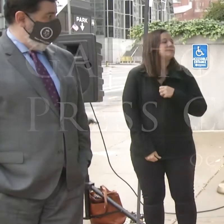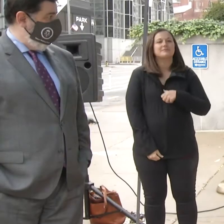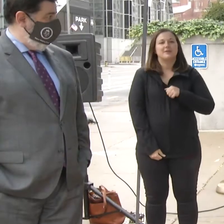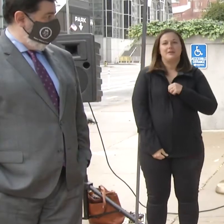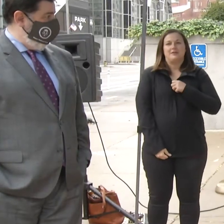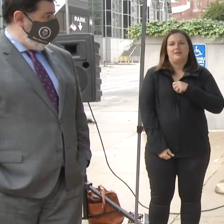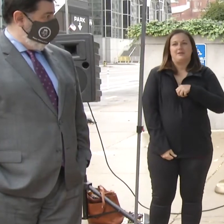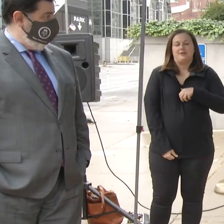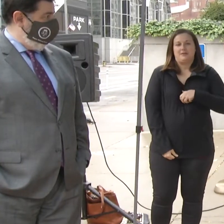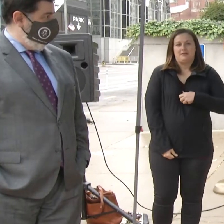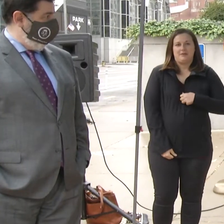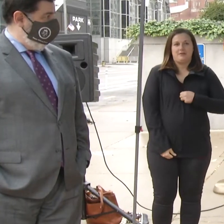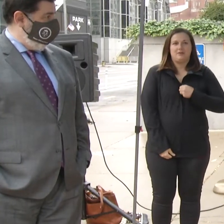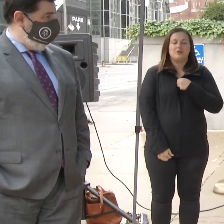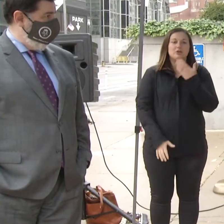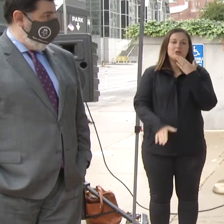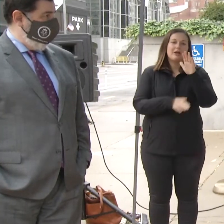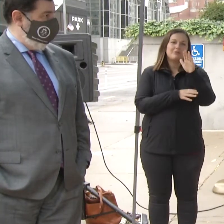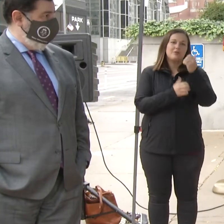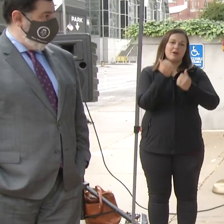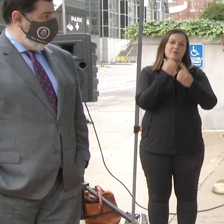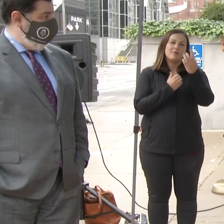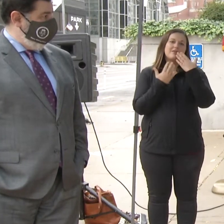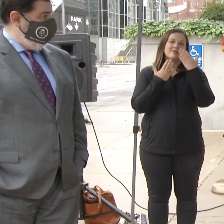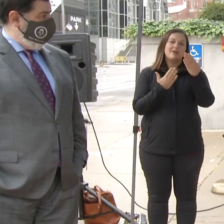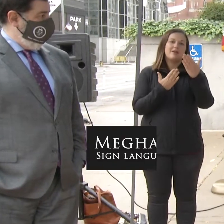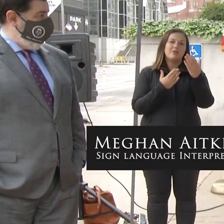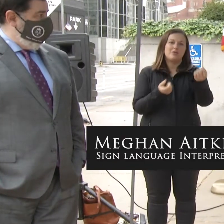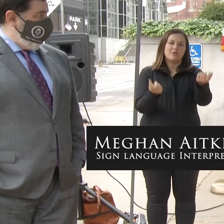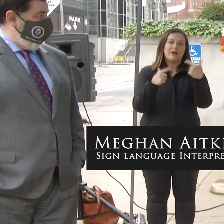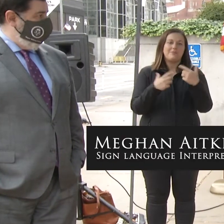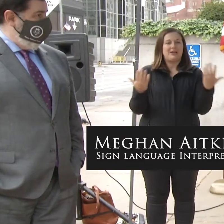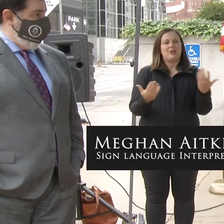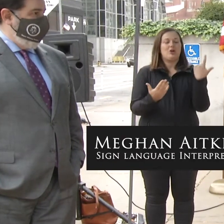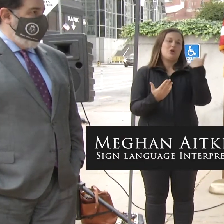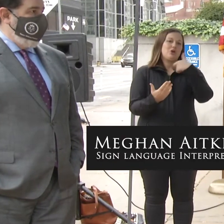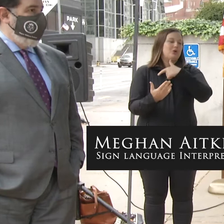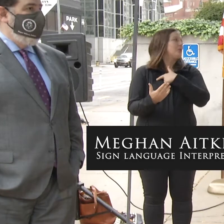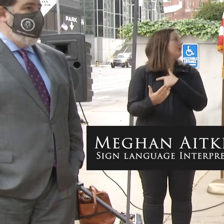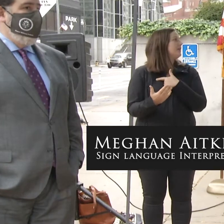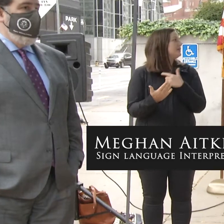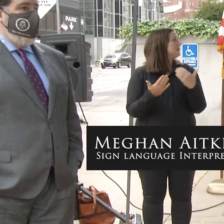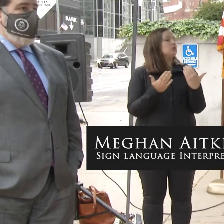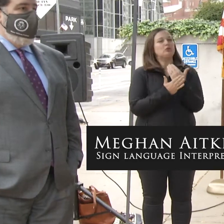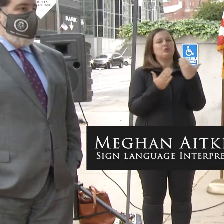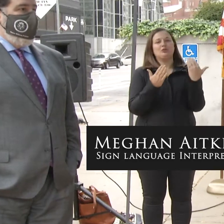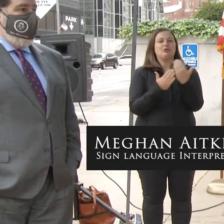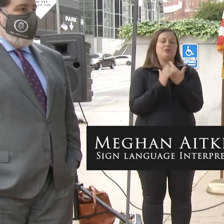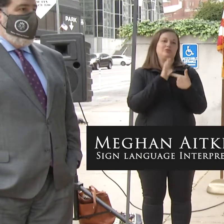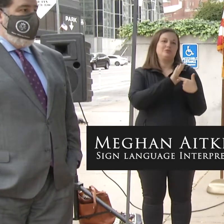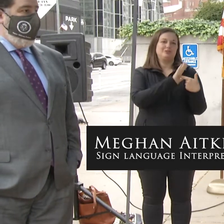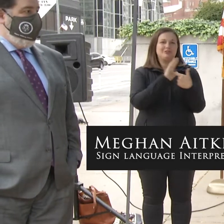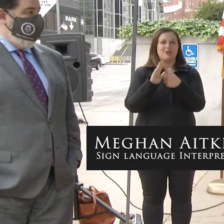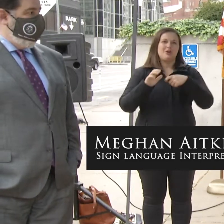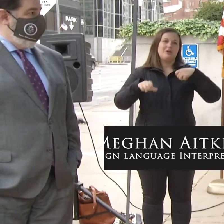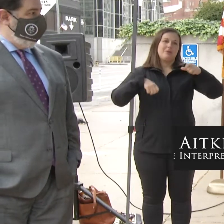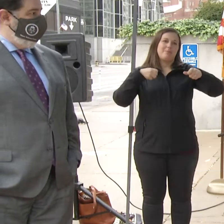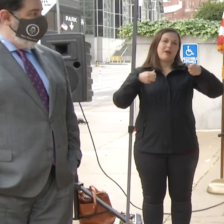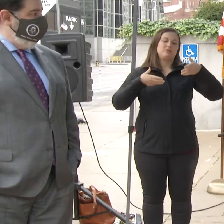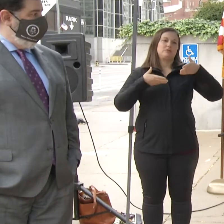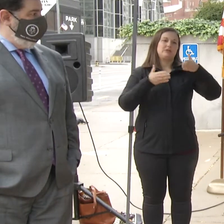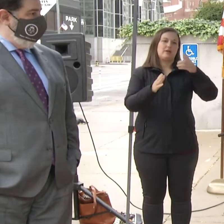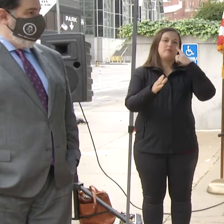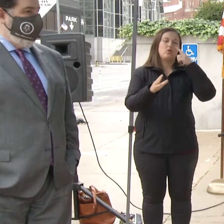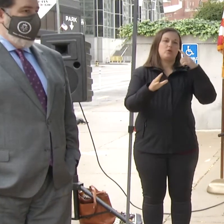All right, good afternoon, everybody, and thank you for being here as we are unveiling our newest bicycle track as part of the Pittsburgh